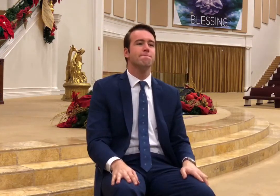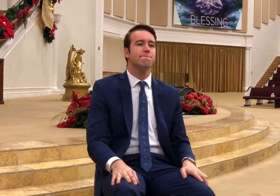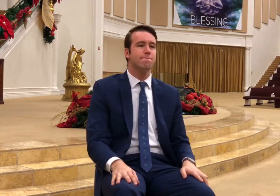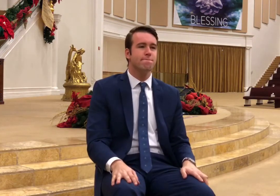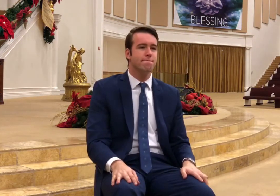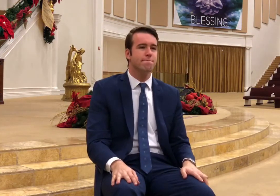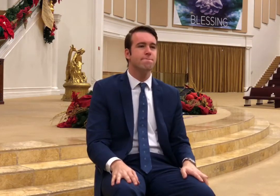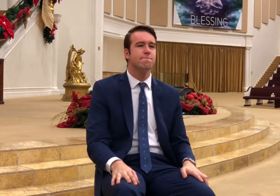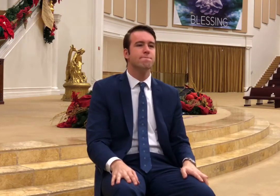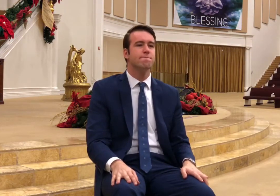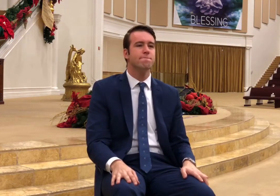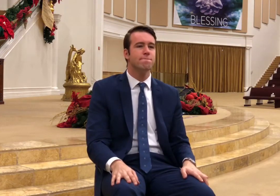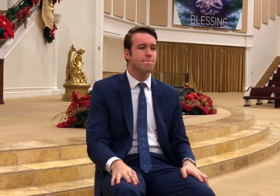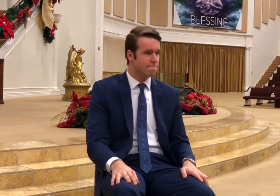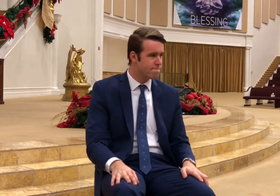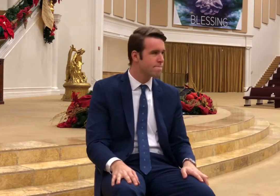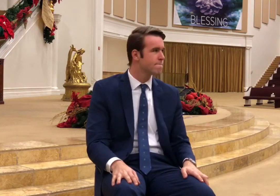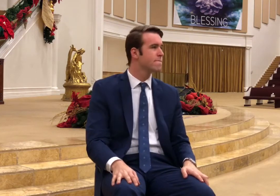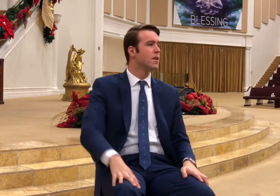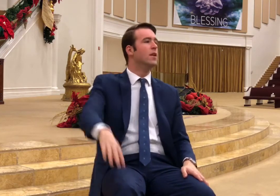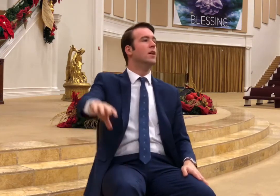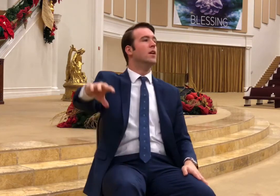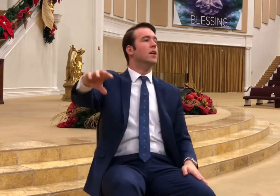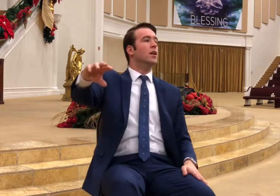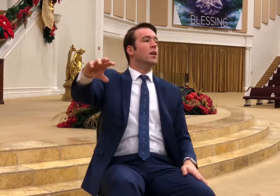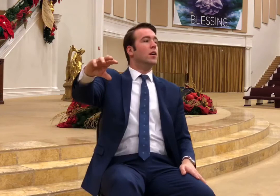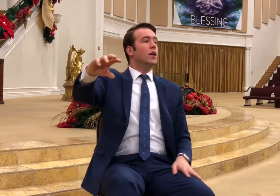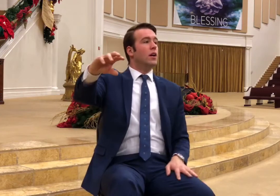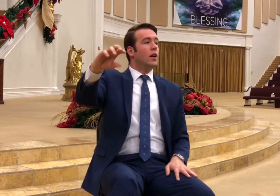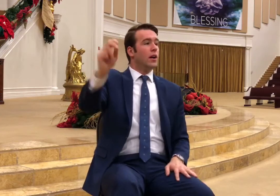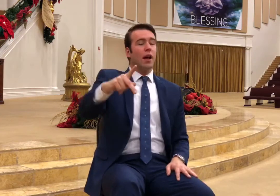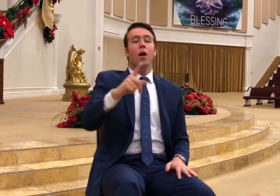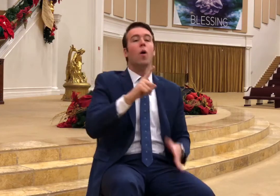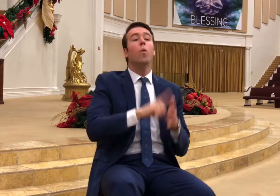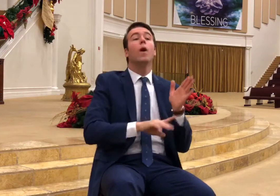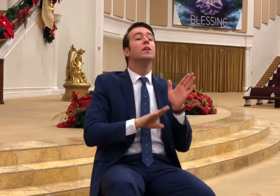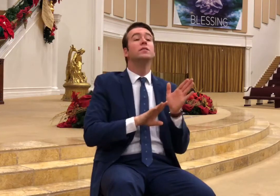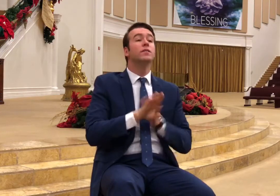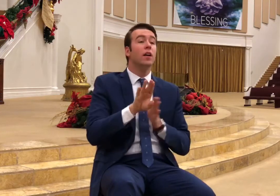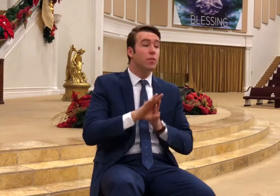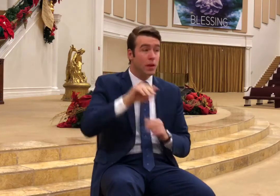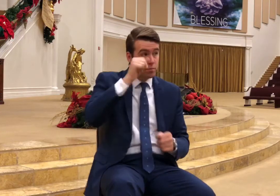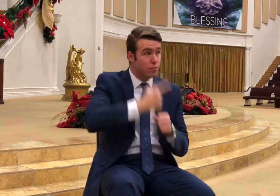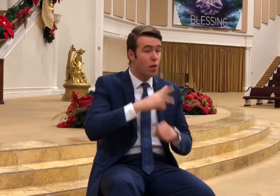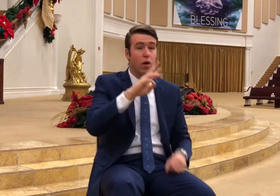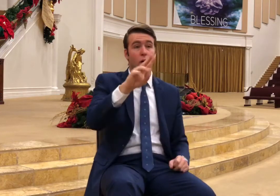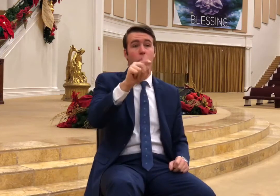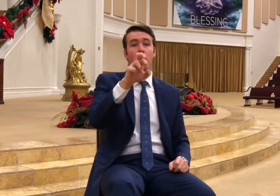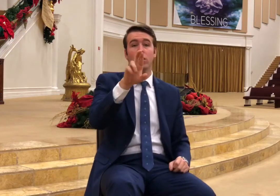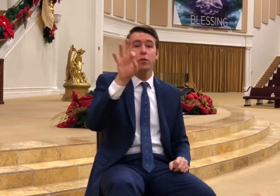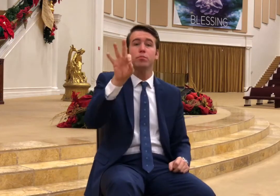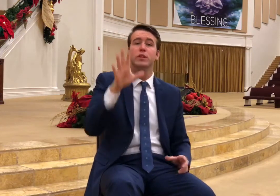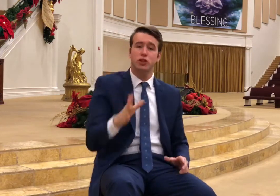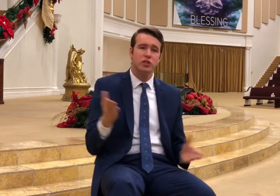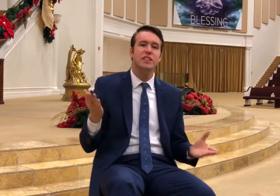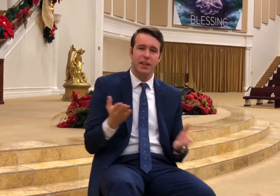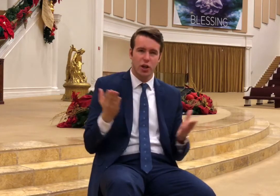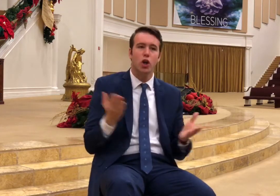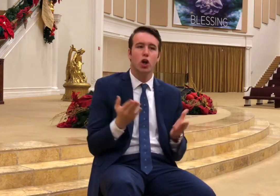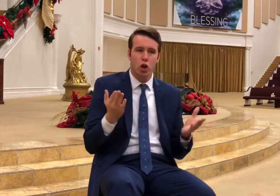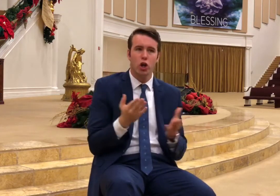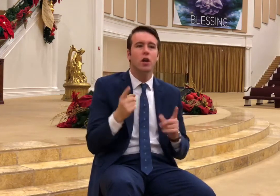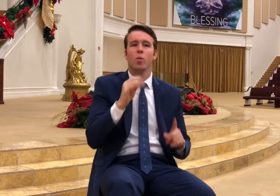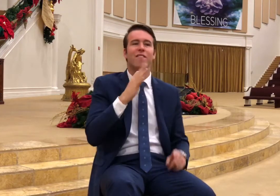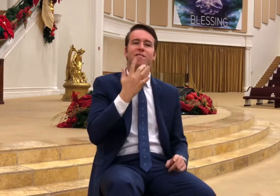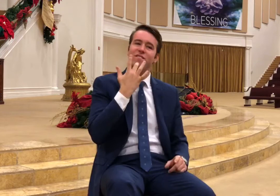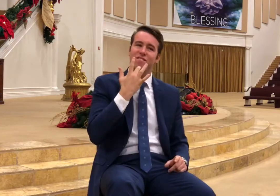Is that it? Now, here's what developed. Brother, as you know, Brother Walker, who preaches here many times, one of our